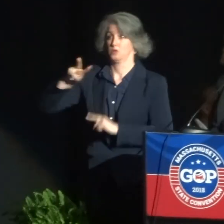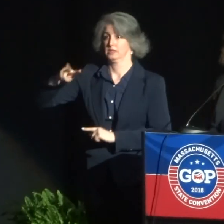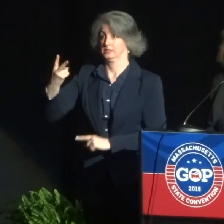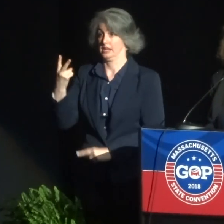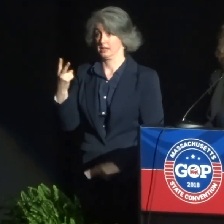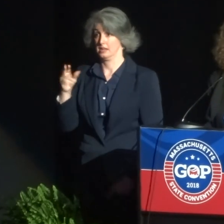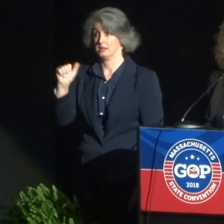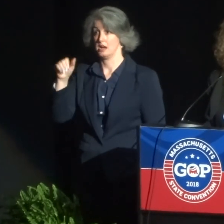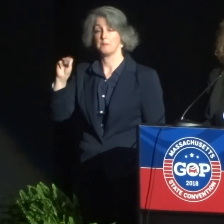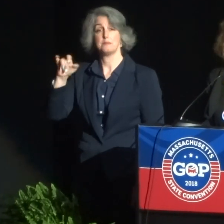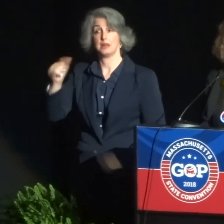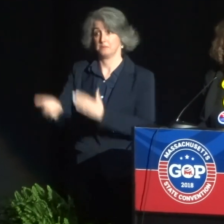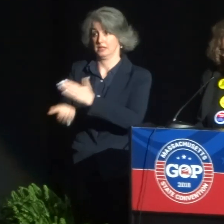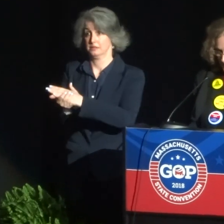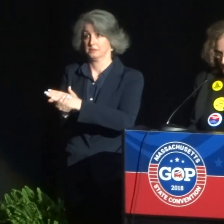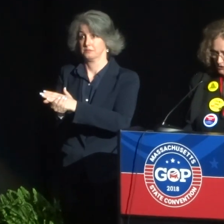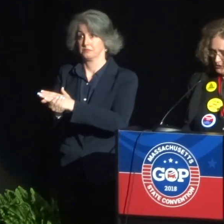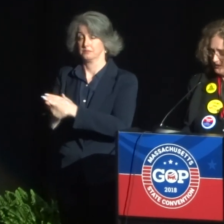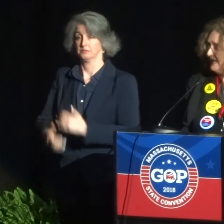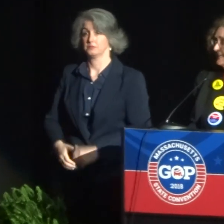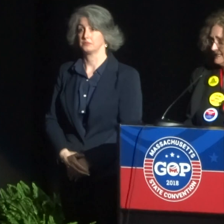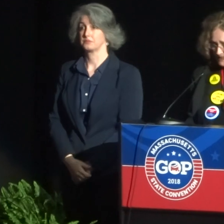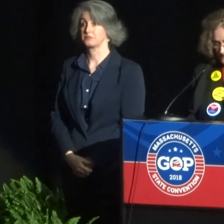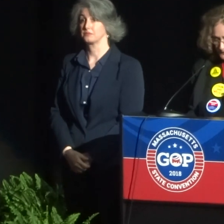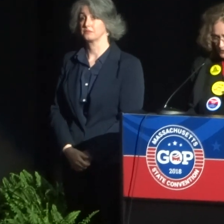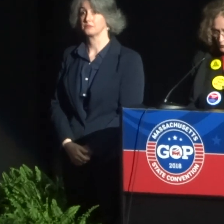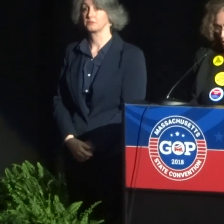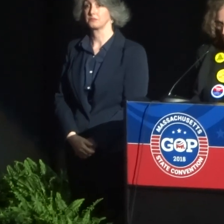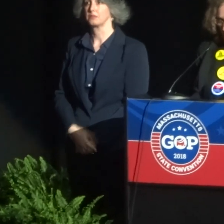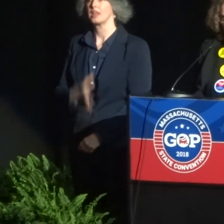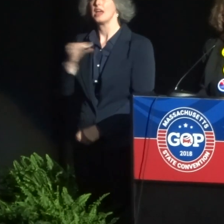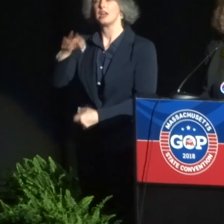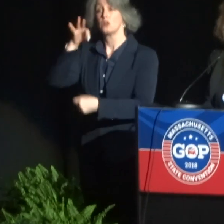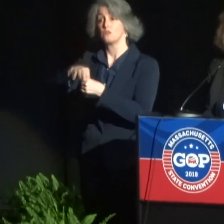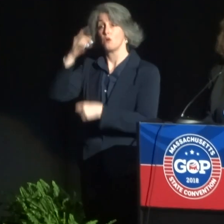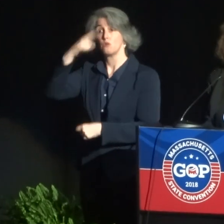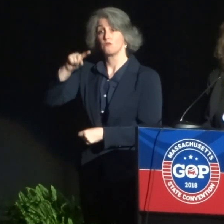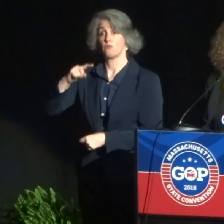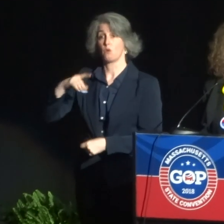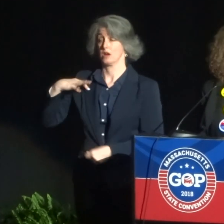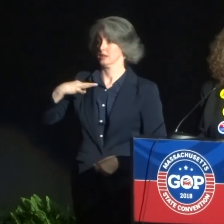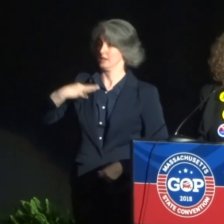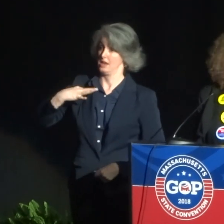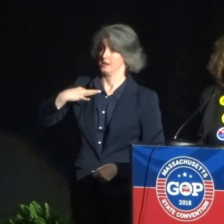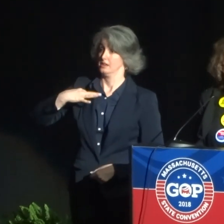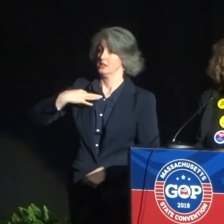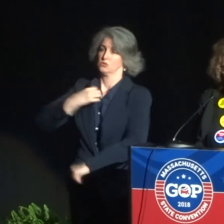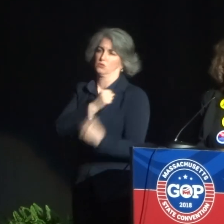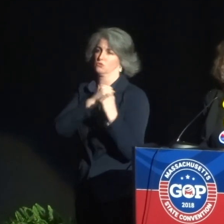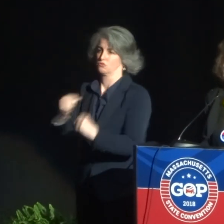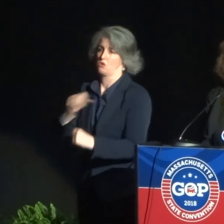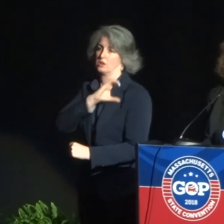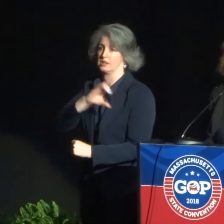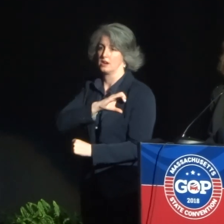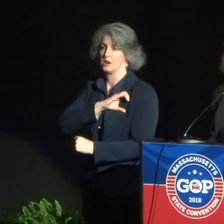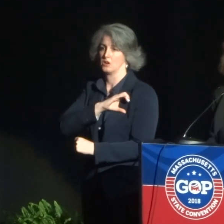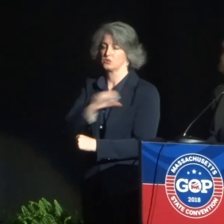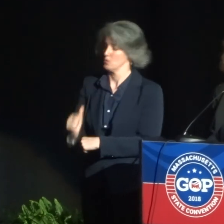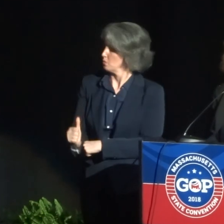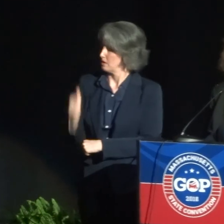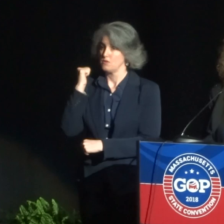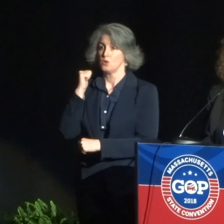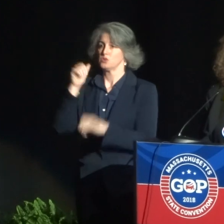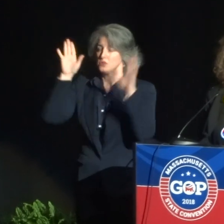Amendment, and to vote for candidates of strong character who will not bend to lobbyists and